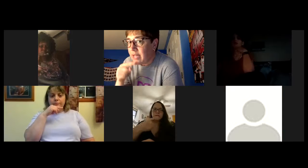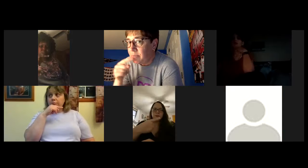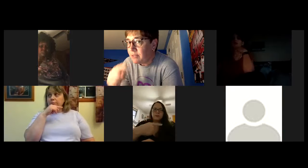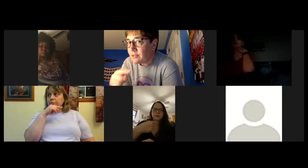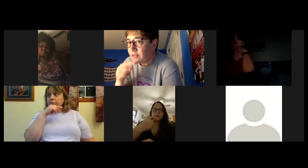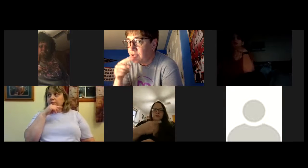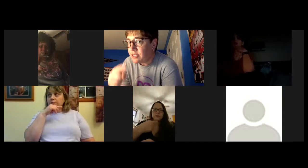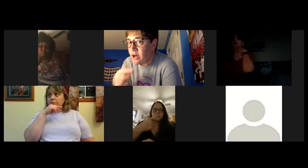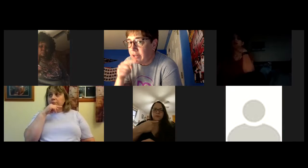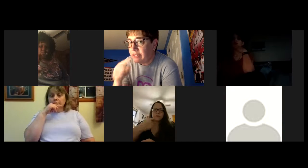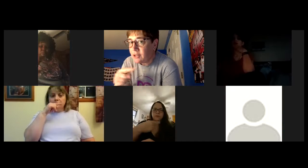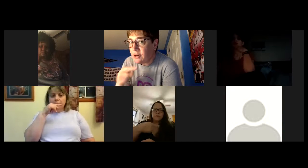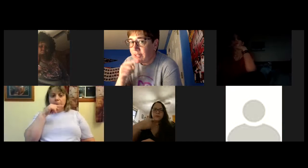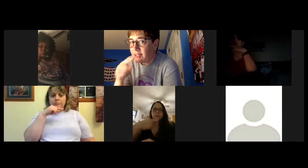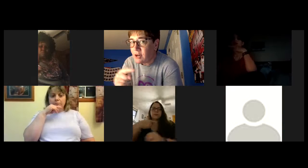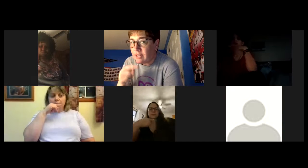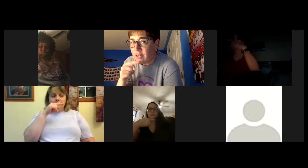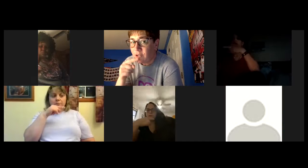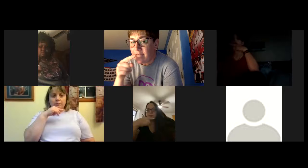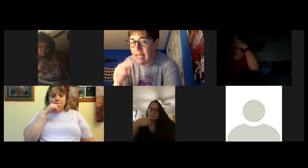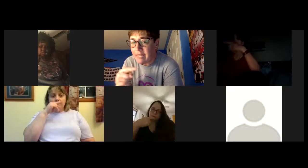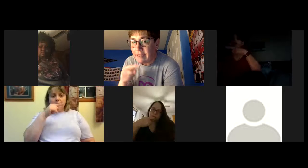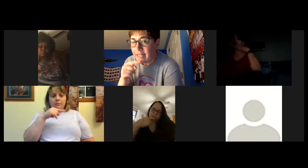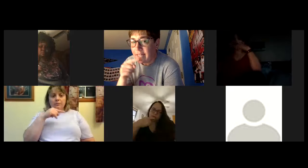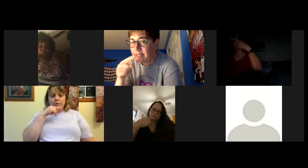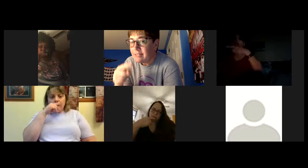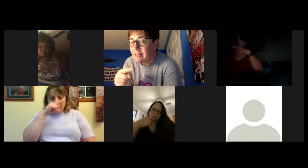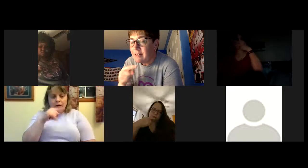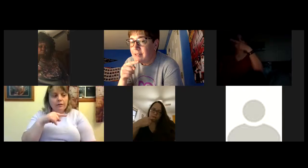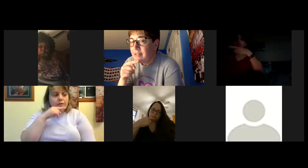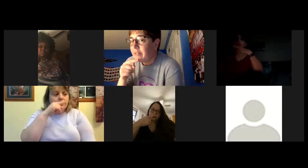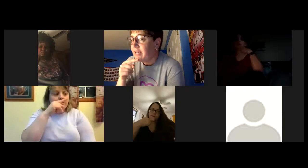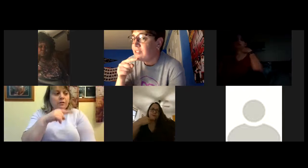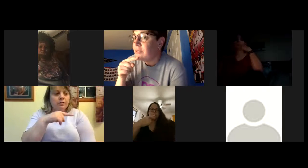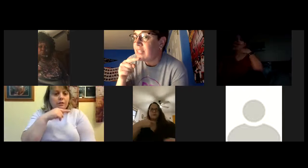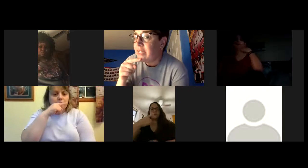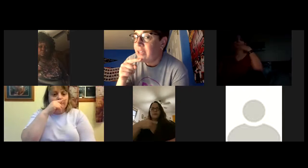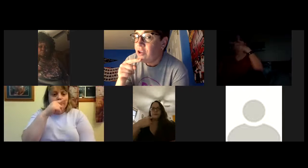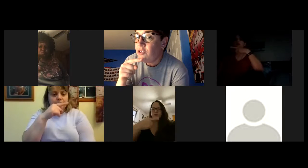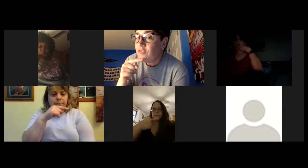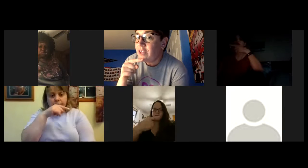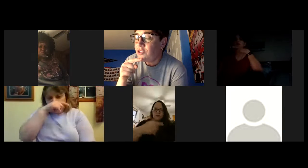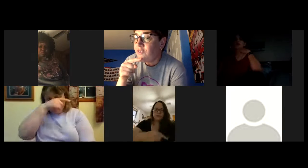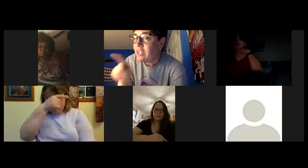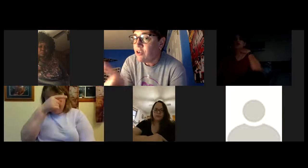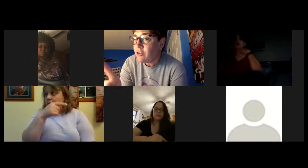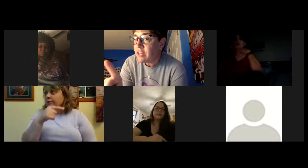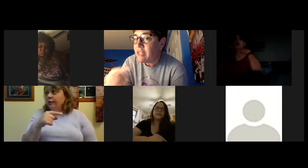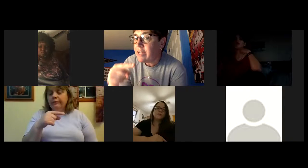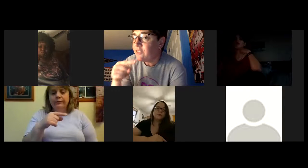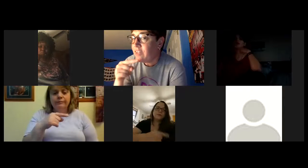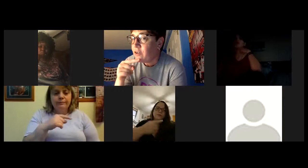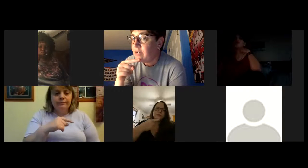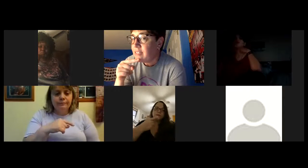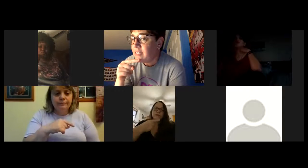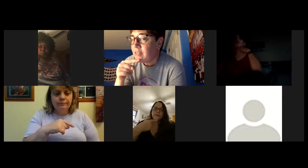a tape because you're just talking and talking and talking and you're saying things. Okay, so it's like you've got your finger, your